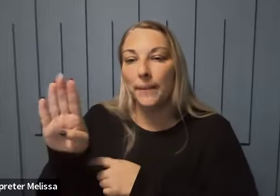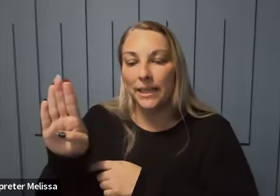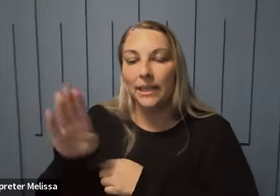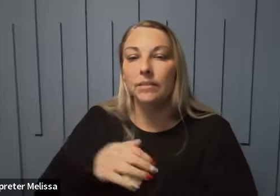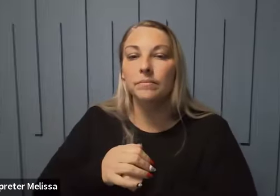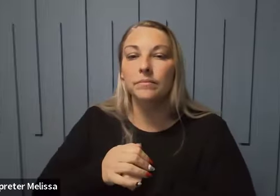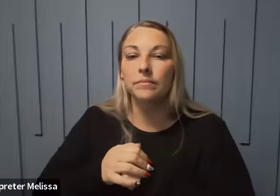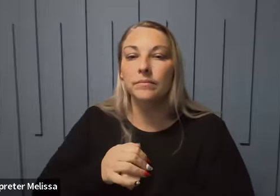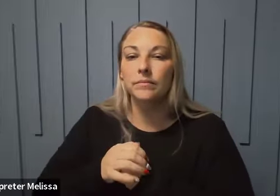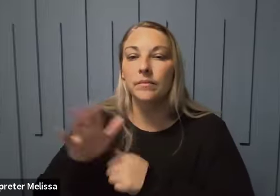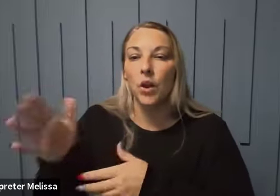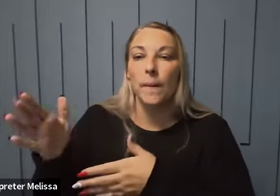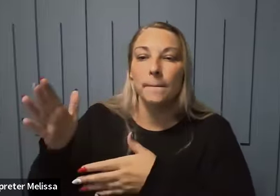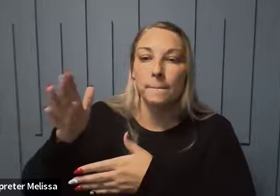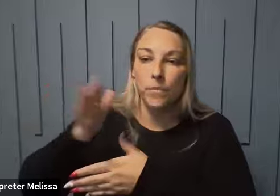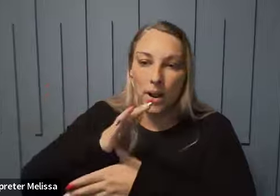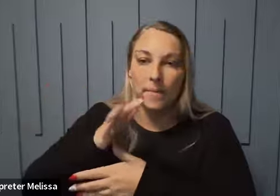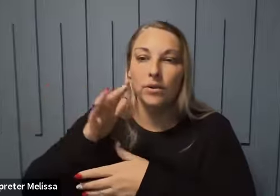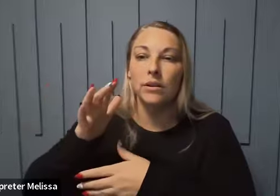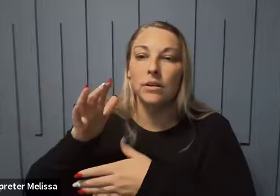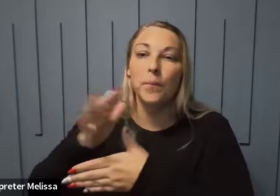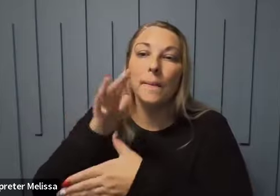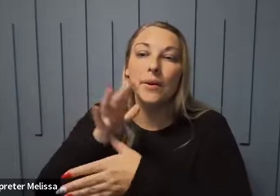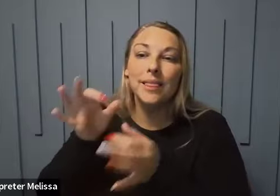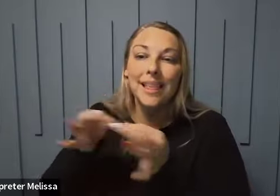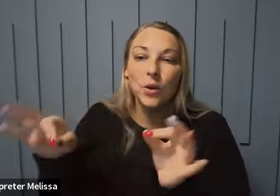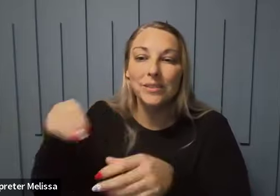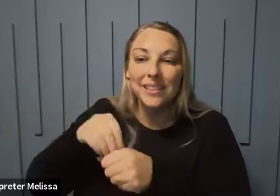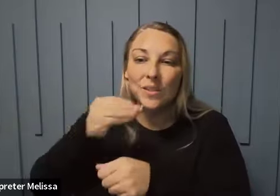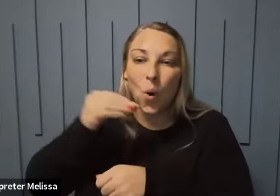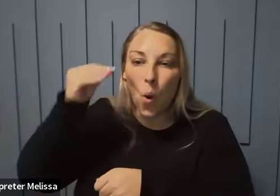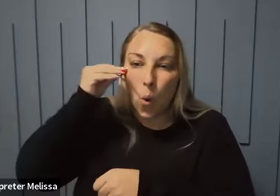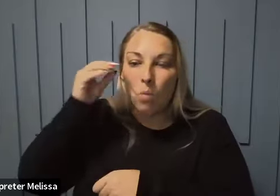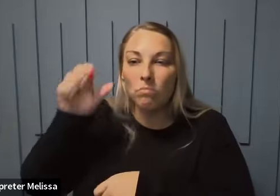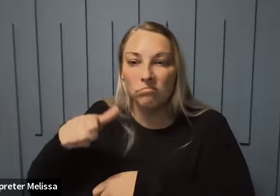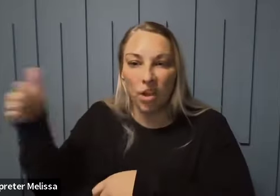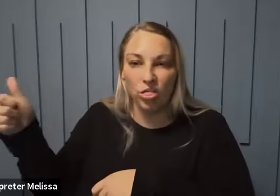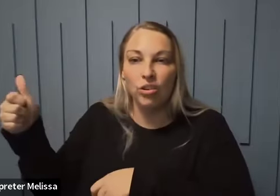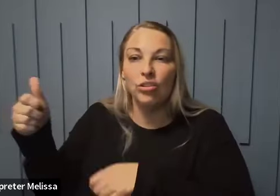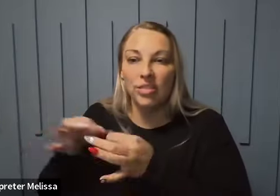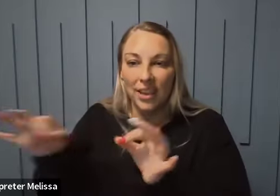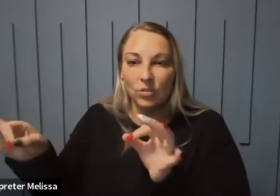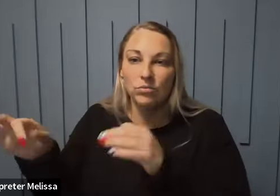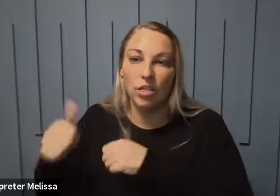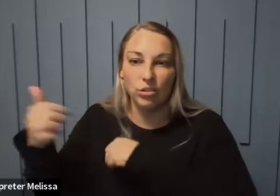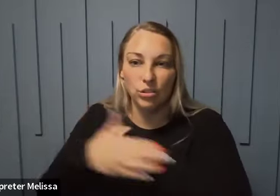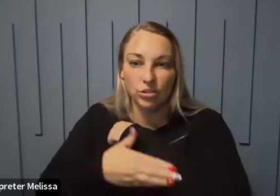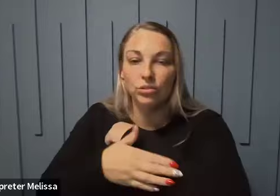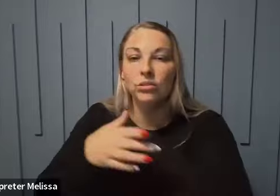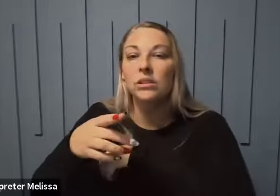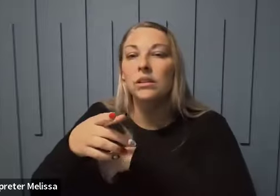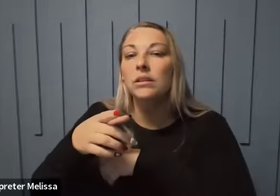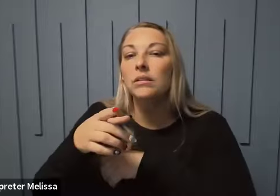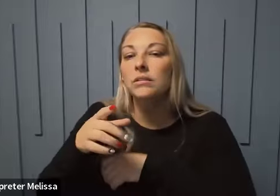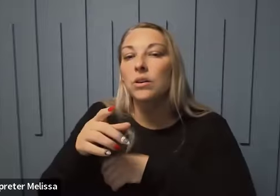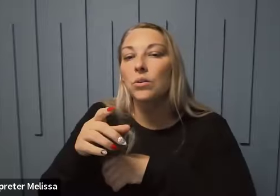has primary language spoken in his home is Swahili. He just graduated last year. He's been able to go to Gallaudet.